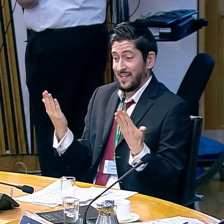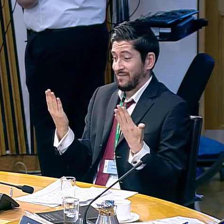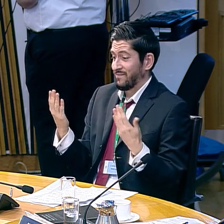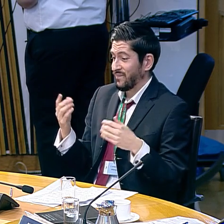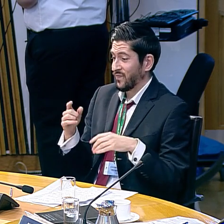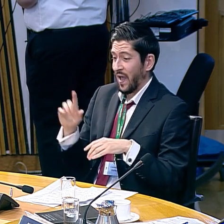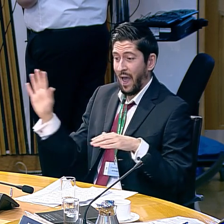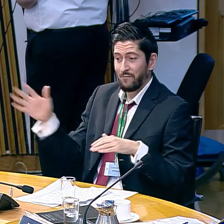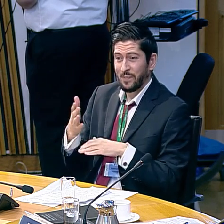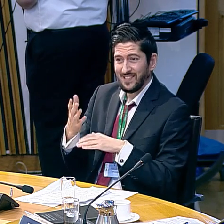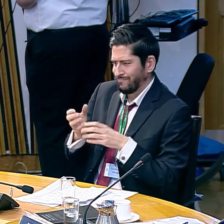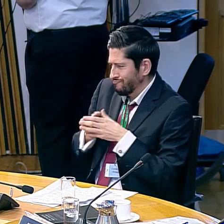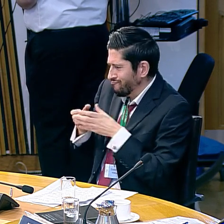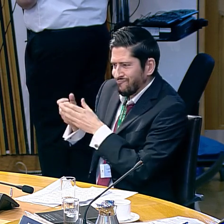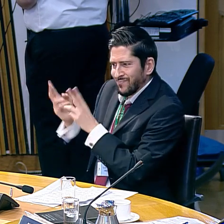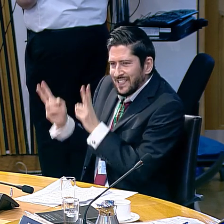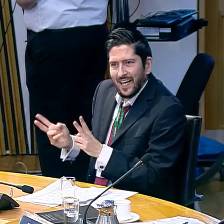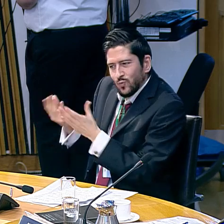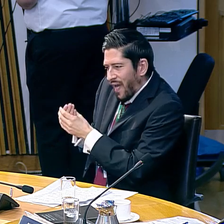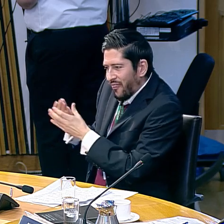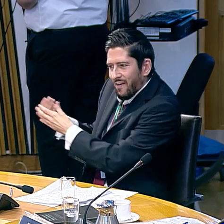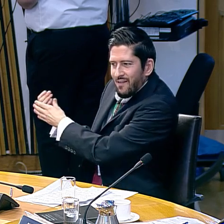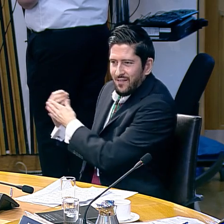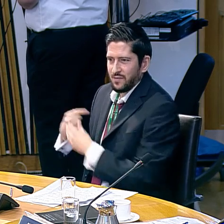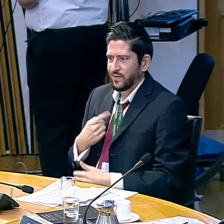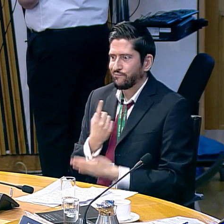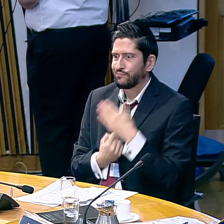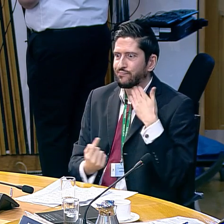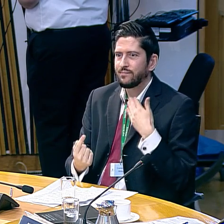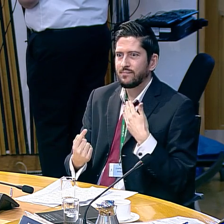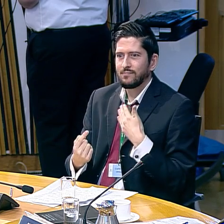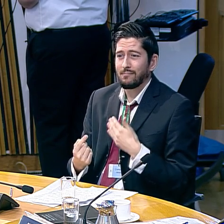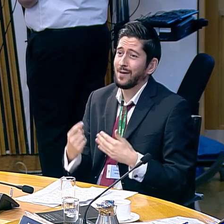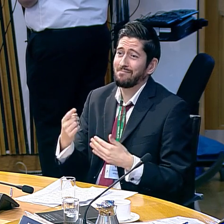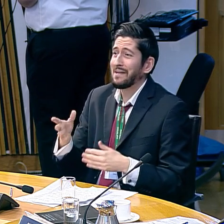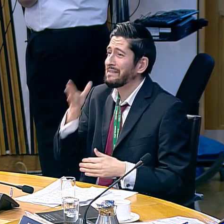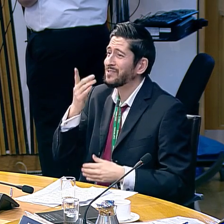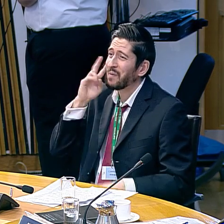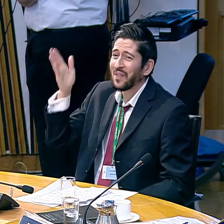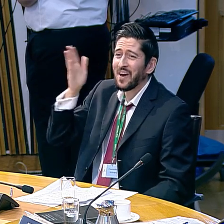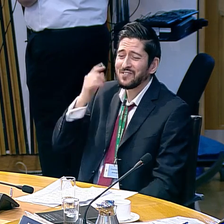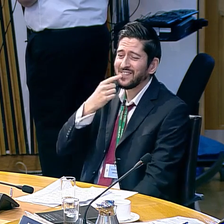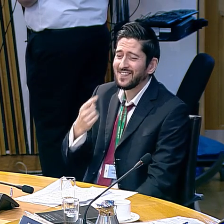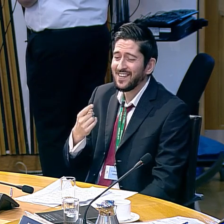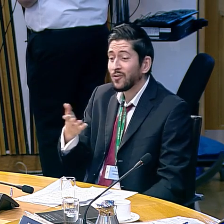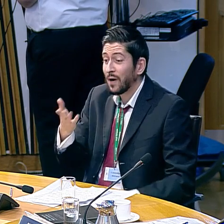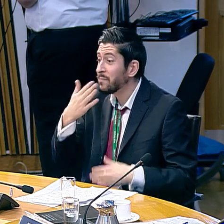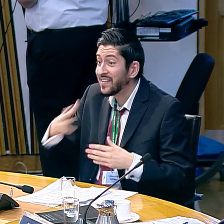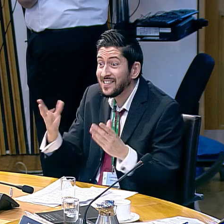me. I arrived on the first day, everybody was all in their little groups, they were all sat together, they'd made their friendships and bonds, and I arrived